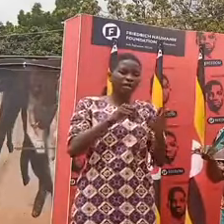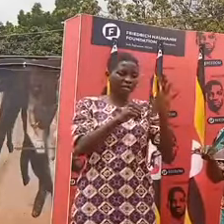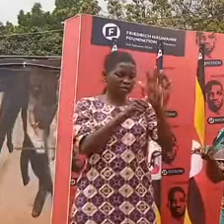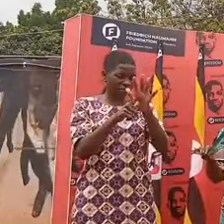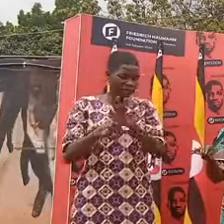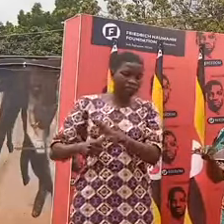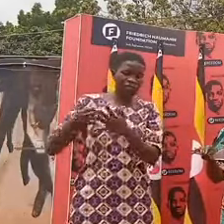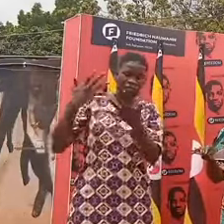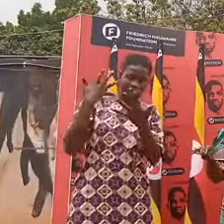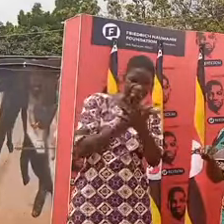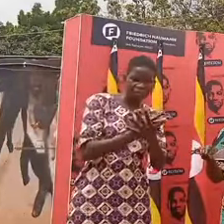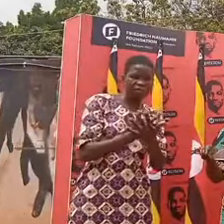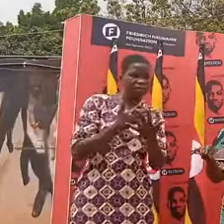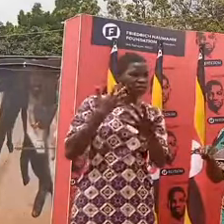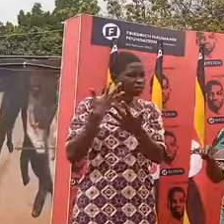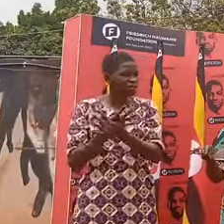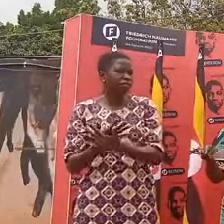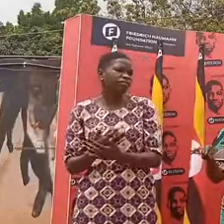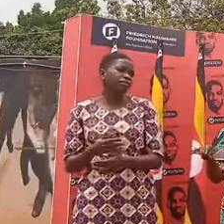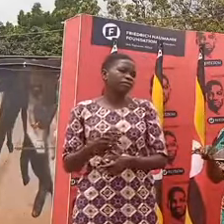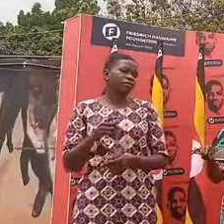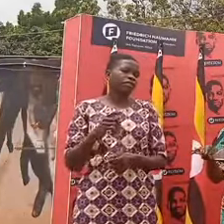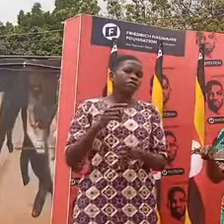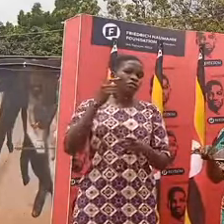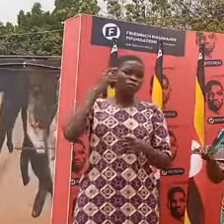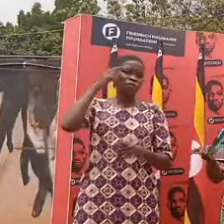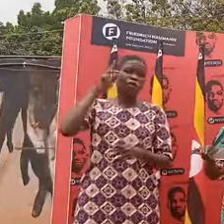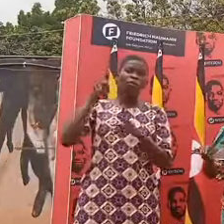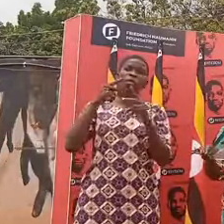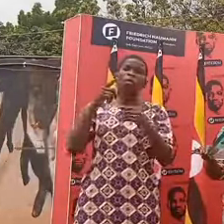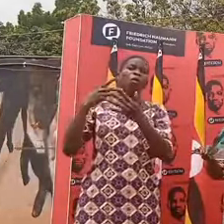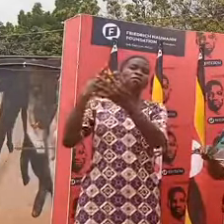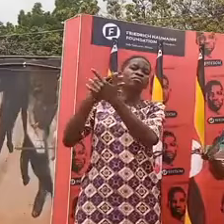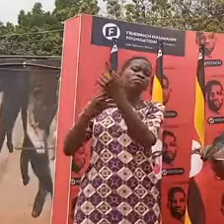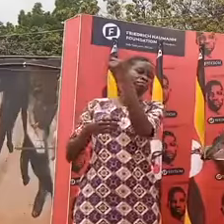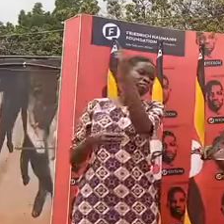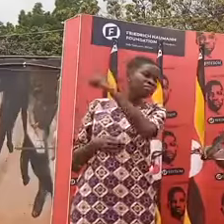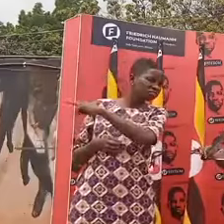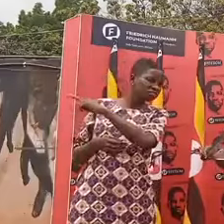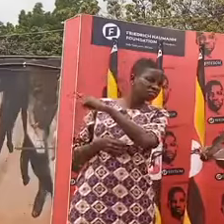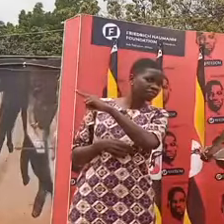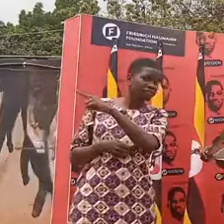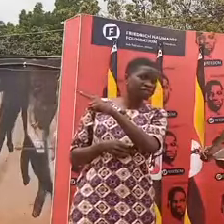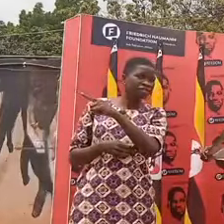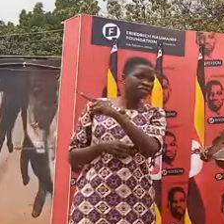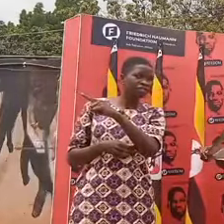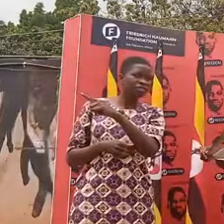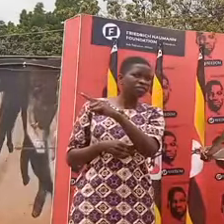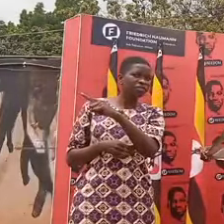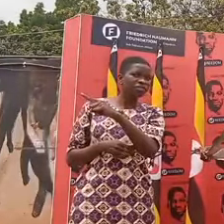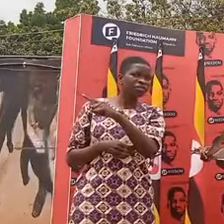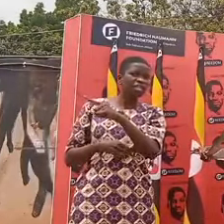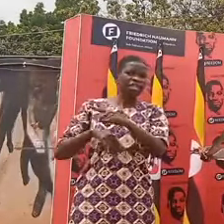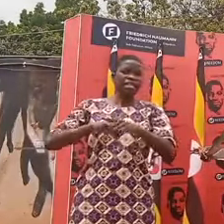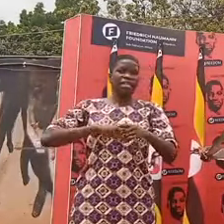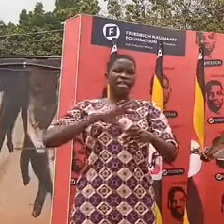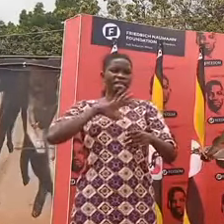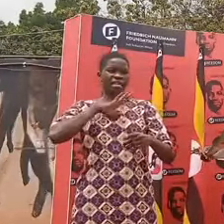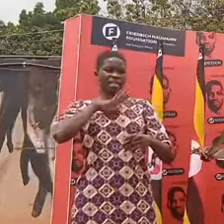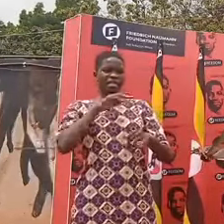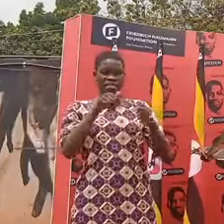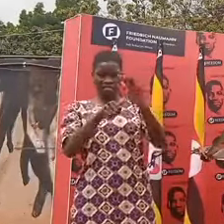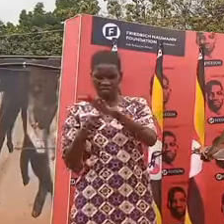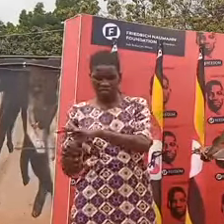conditions in the prison, the total disregard for age.